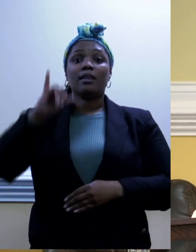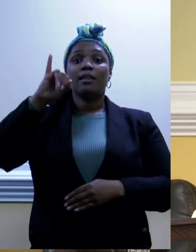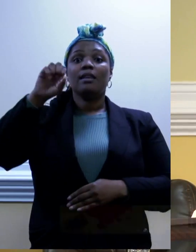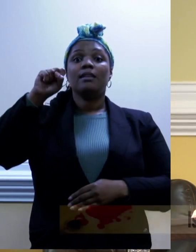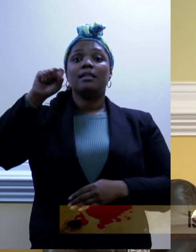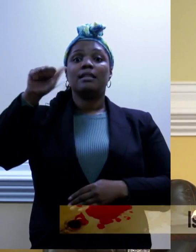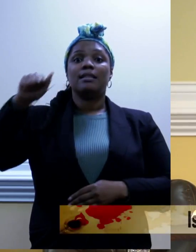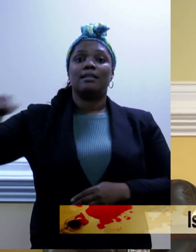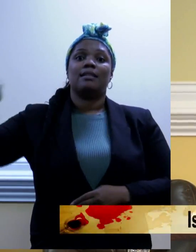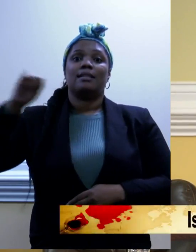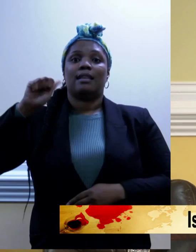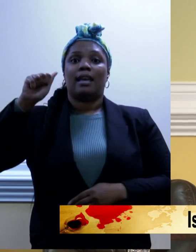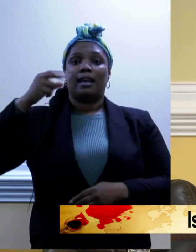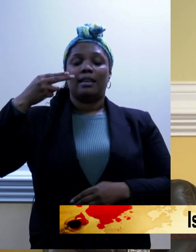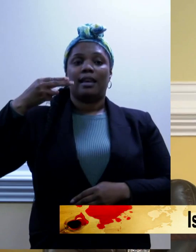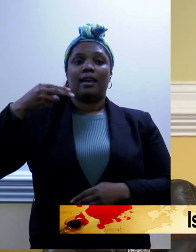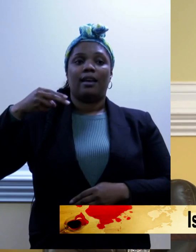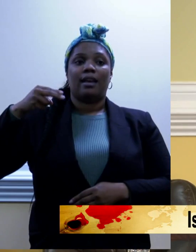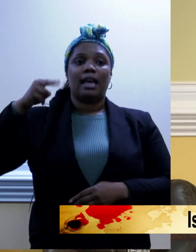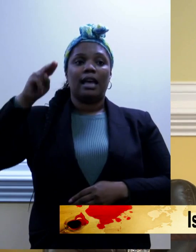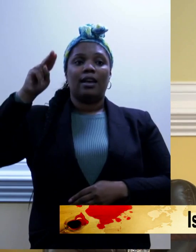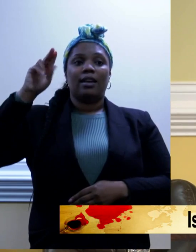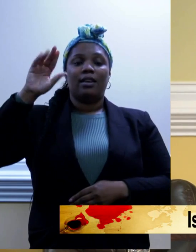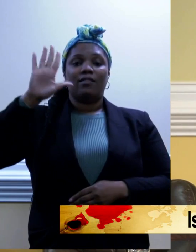we're going to look at it.